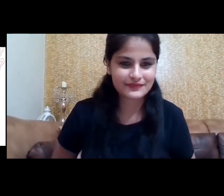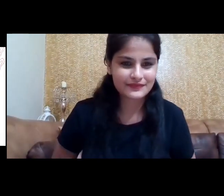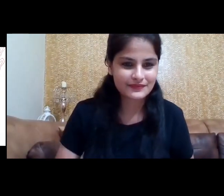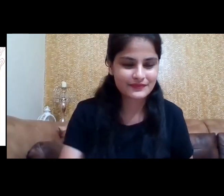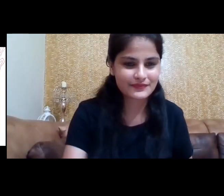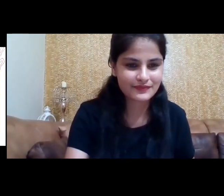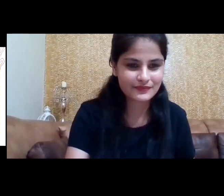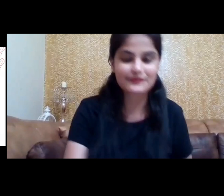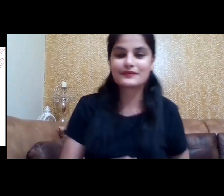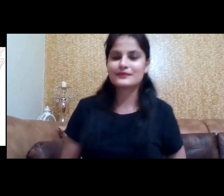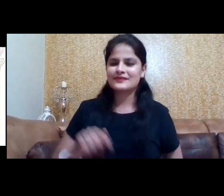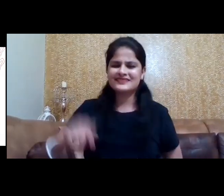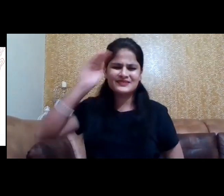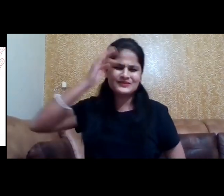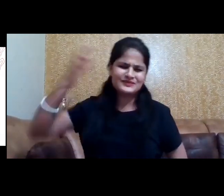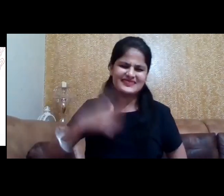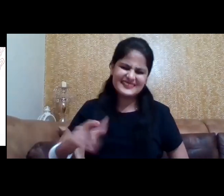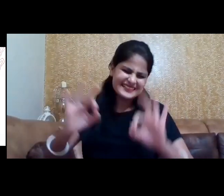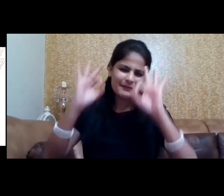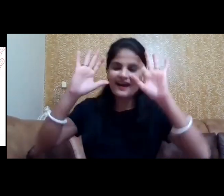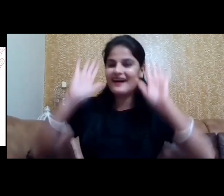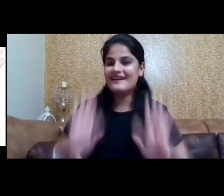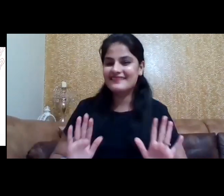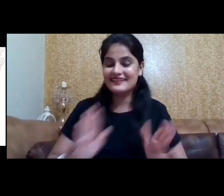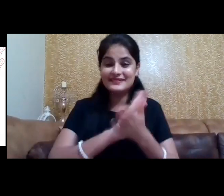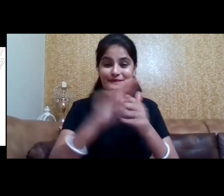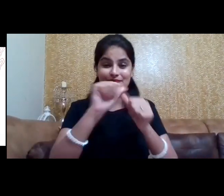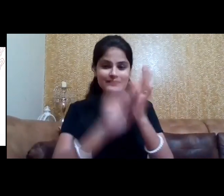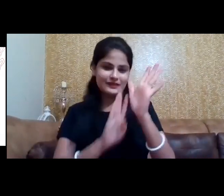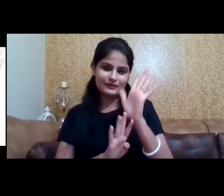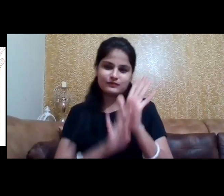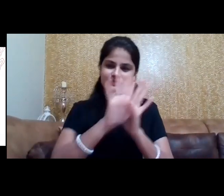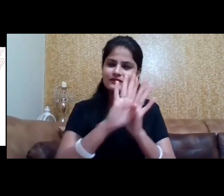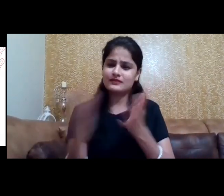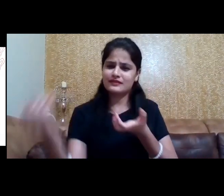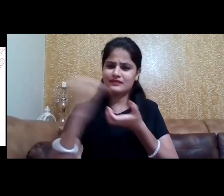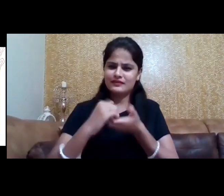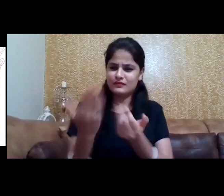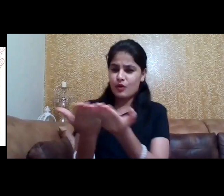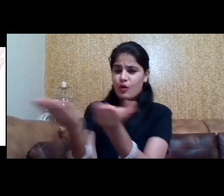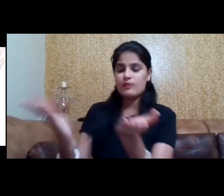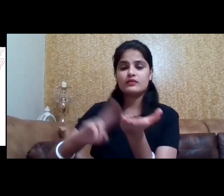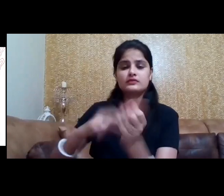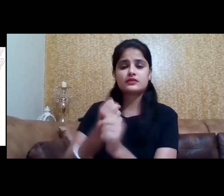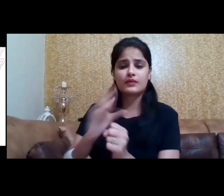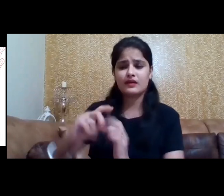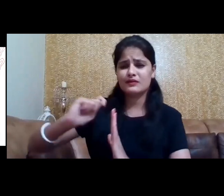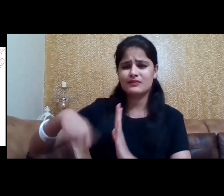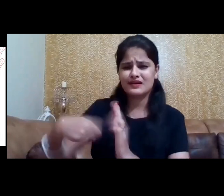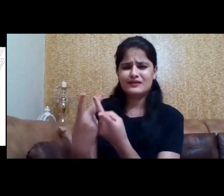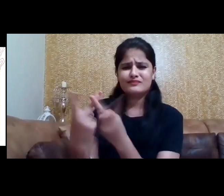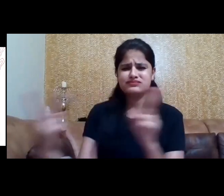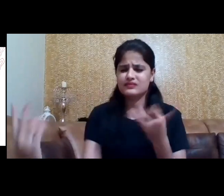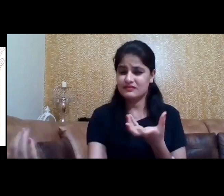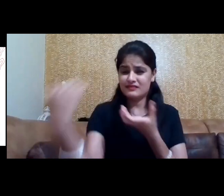they will be doing that as well today. And next, we have really good news. Here a million has come up. We